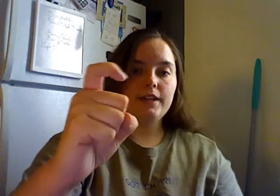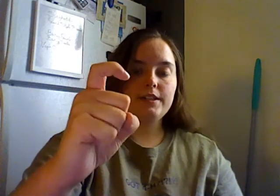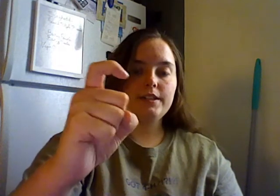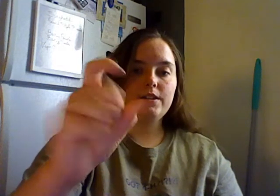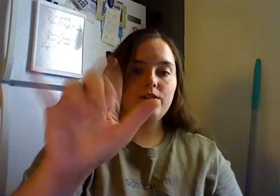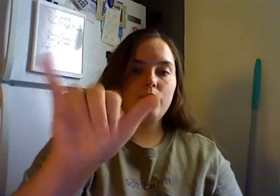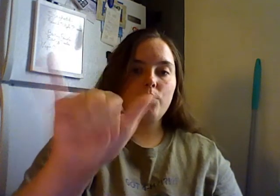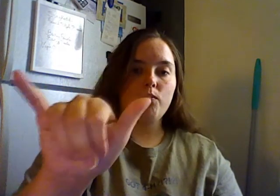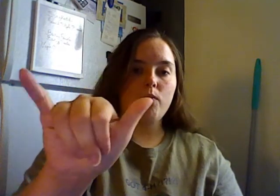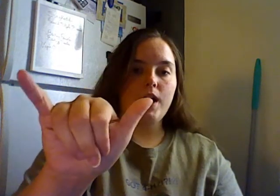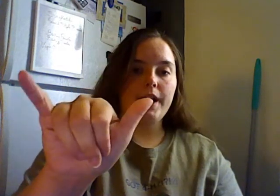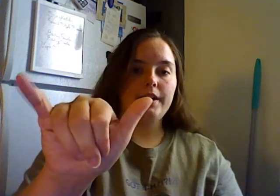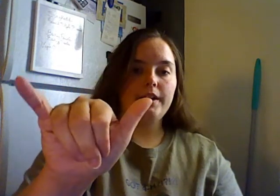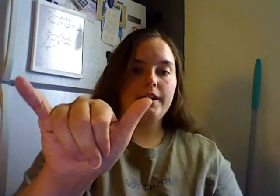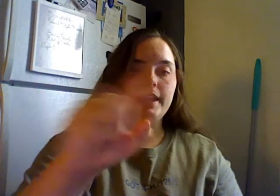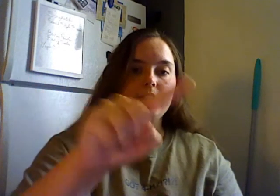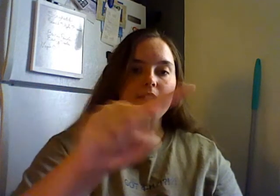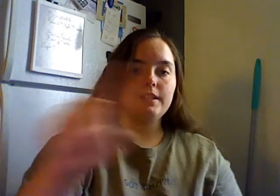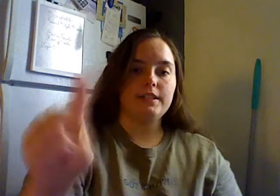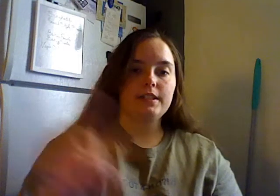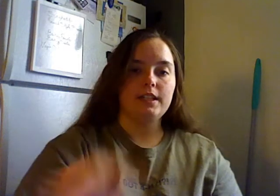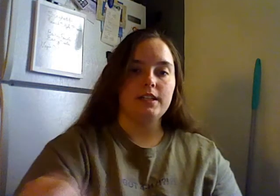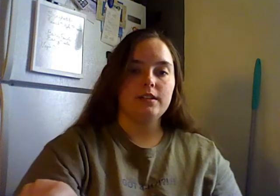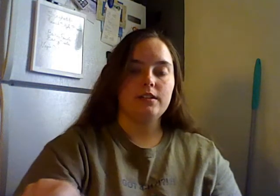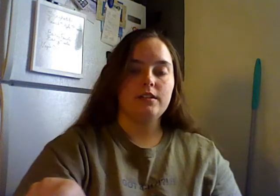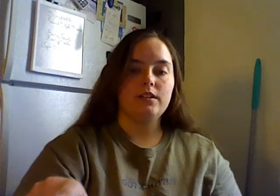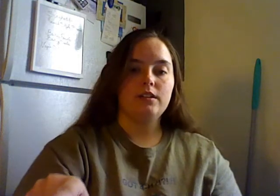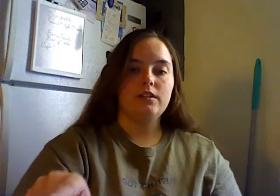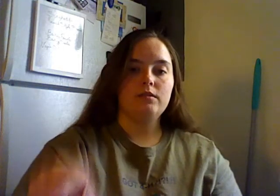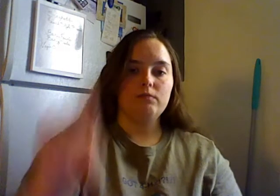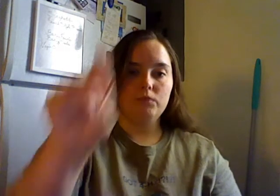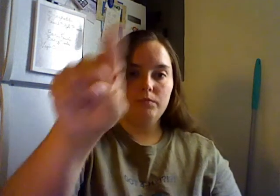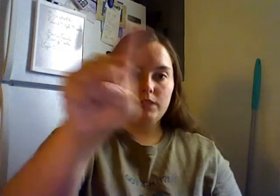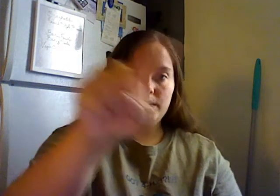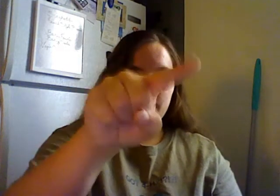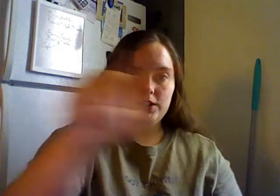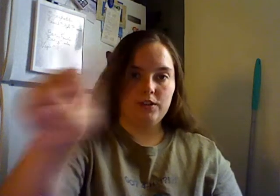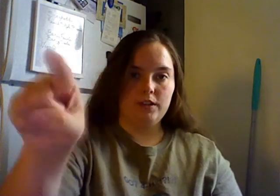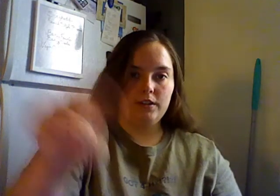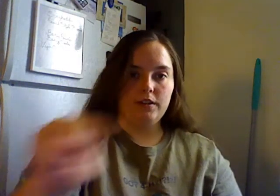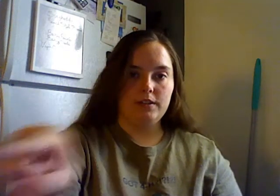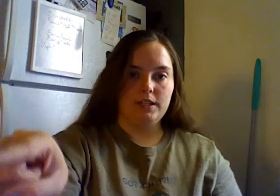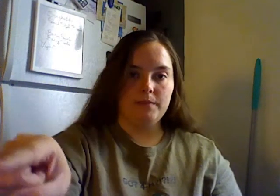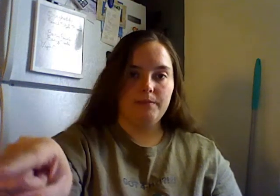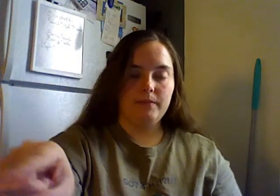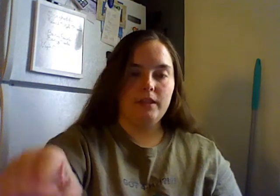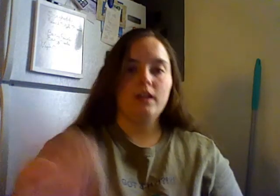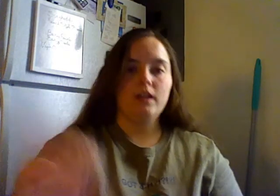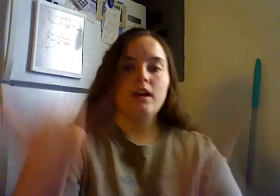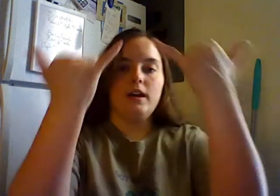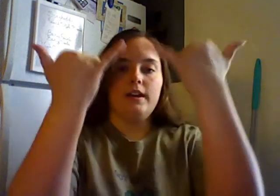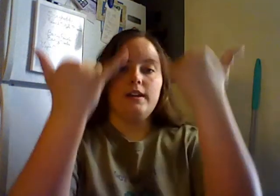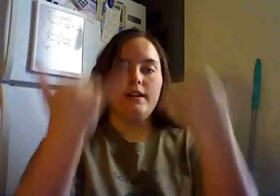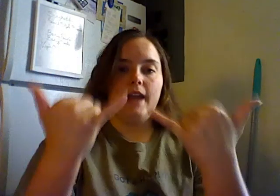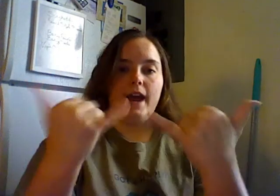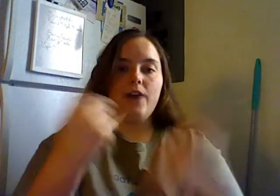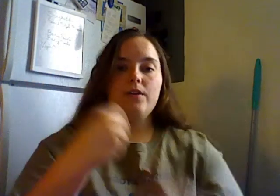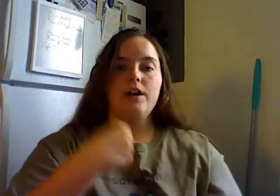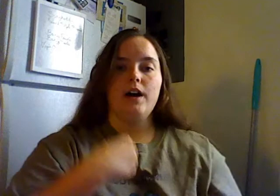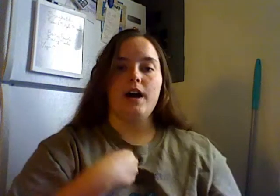X, Y, and Z. Well, let's get back in the screen there. Z. Now